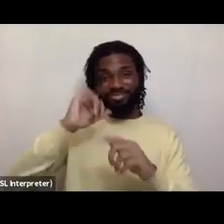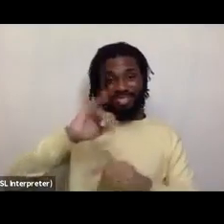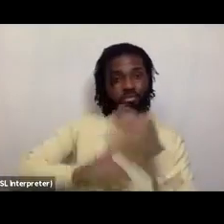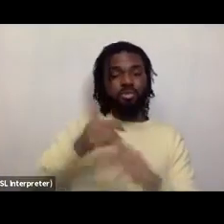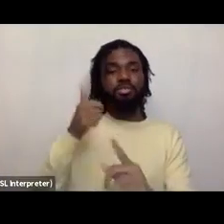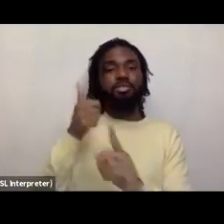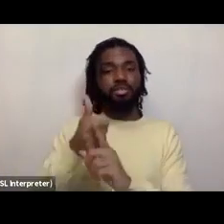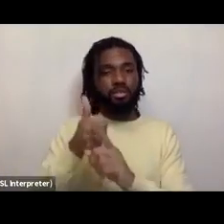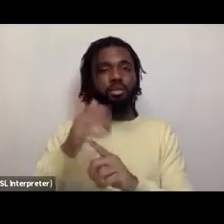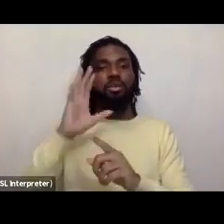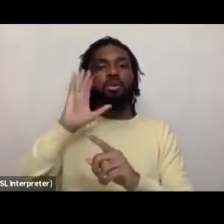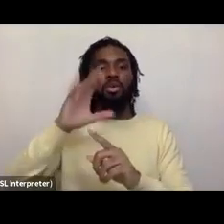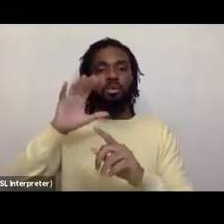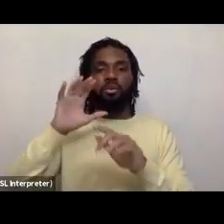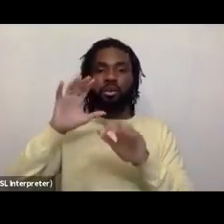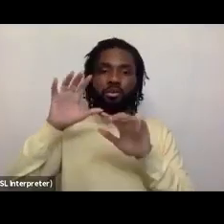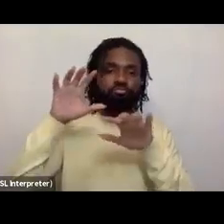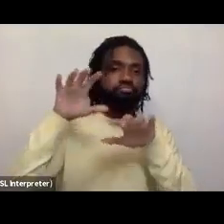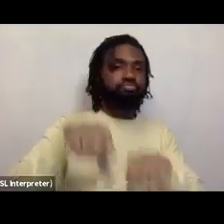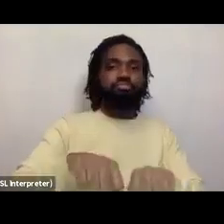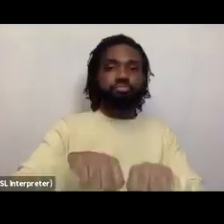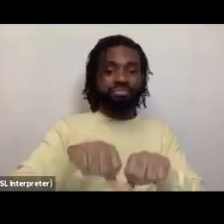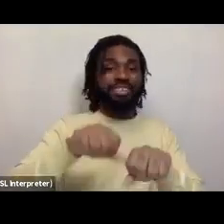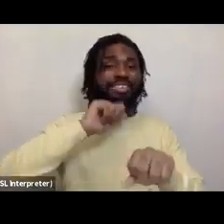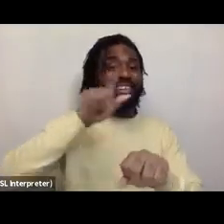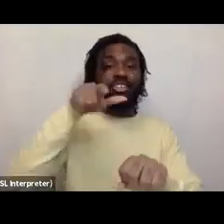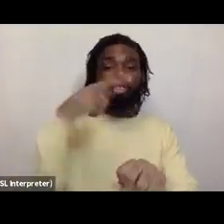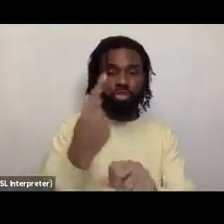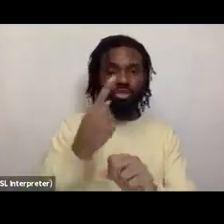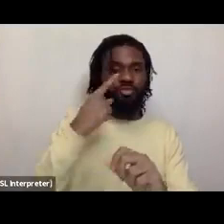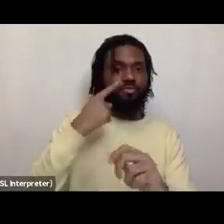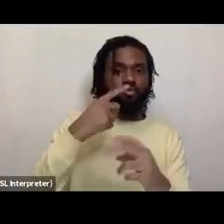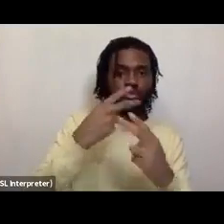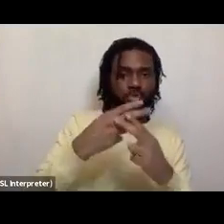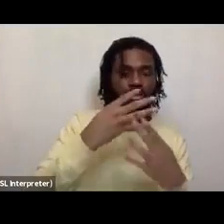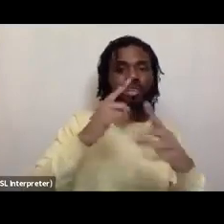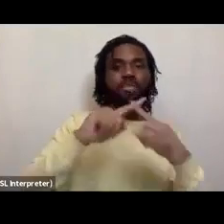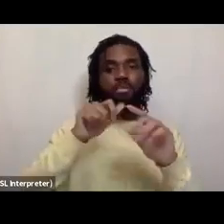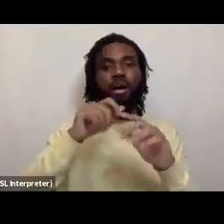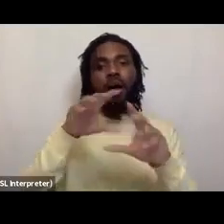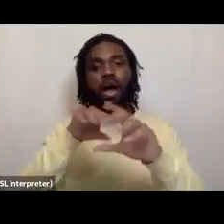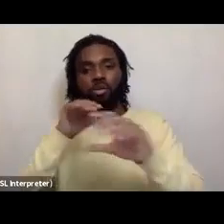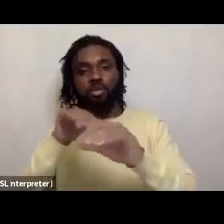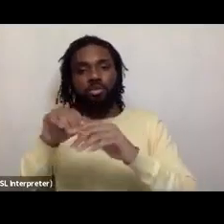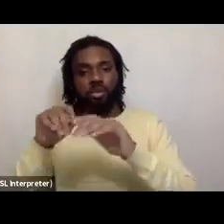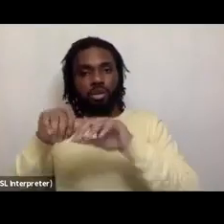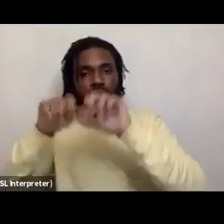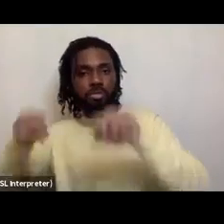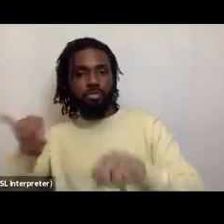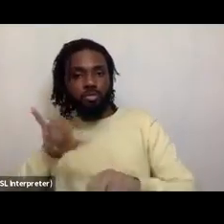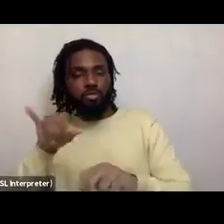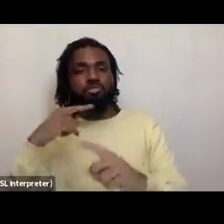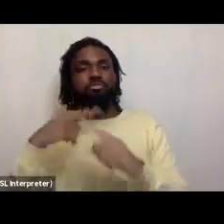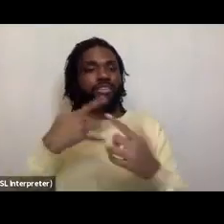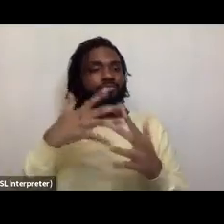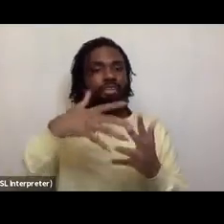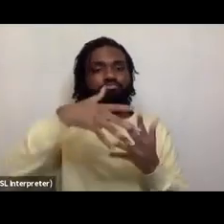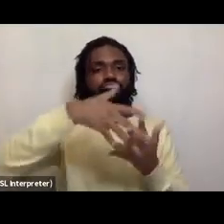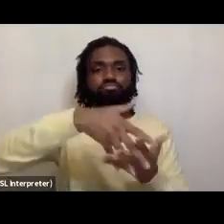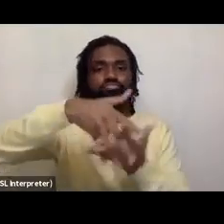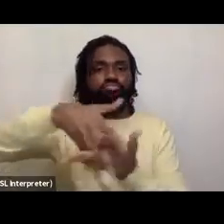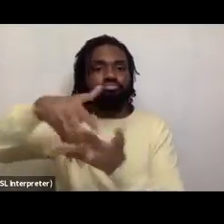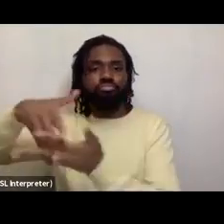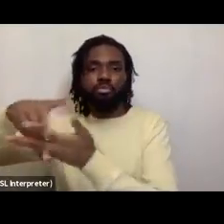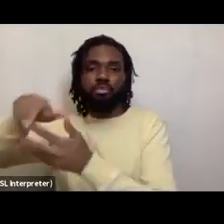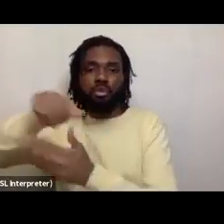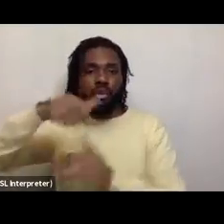well beyond jails and prisons and has become embedded in these other institutional arrangements and structures. We